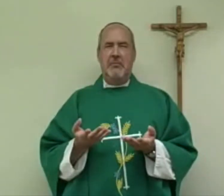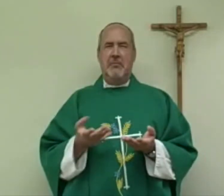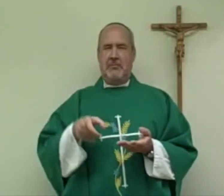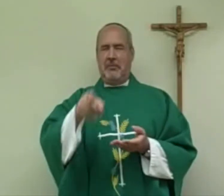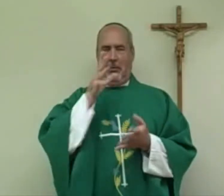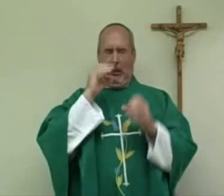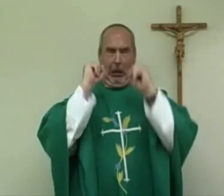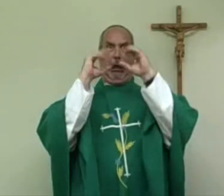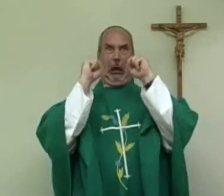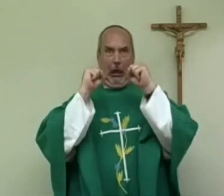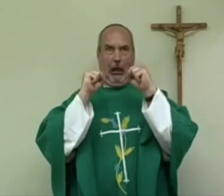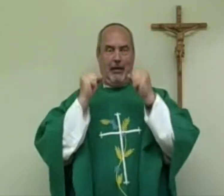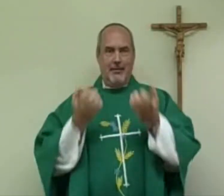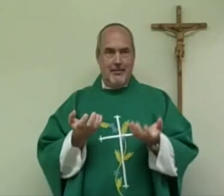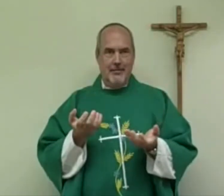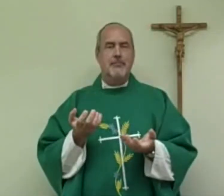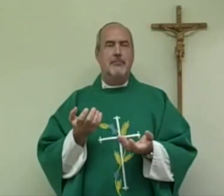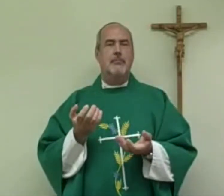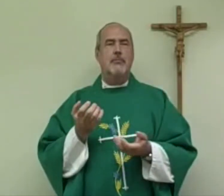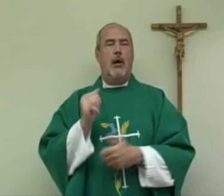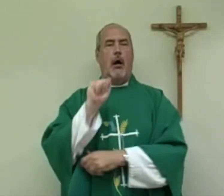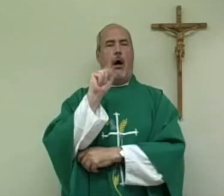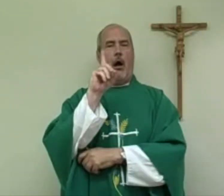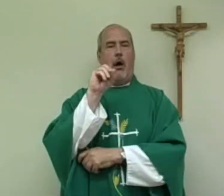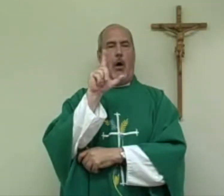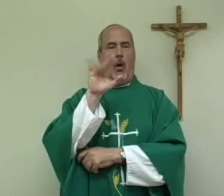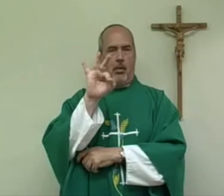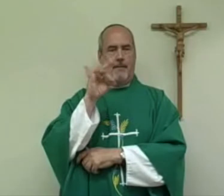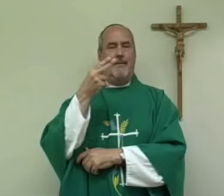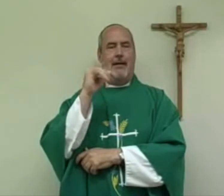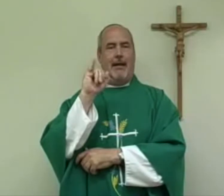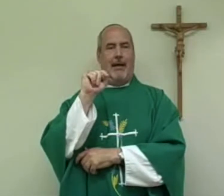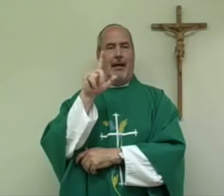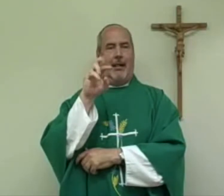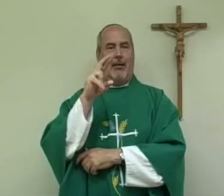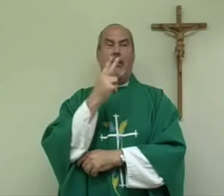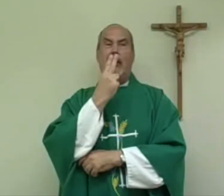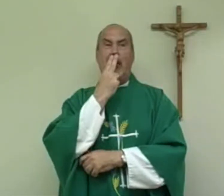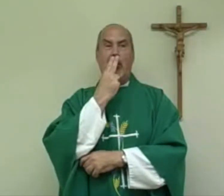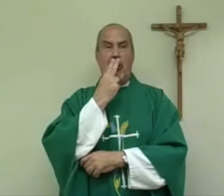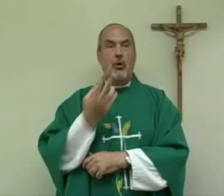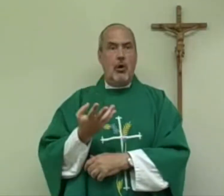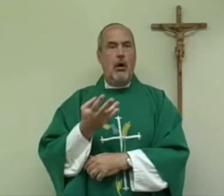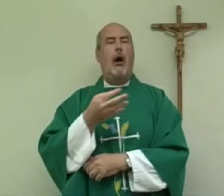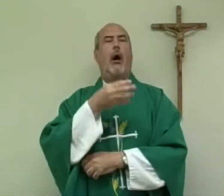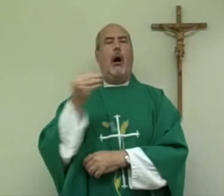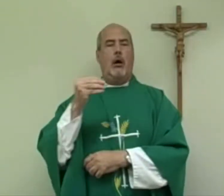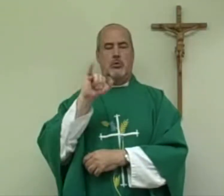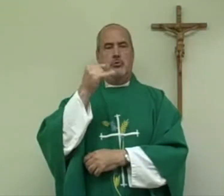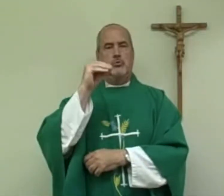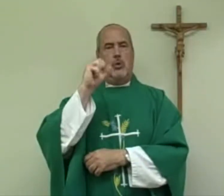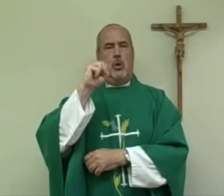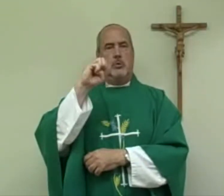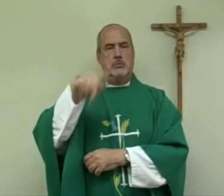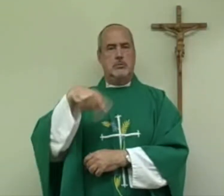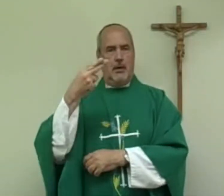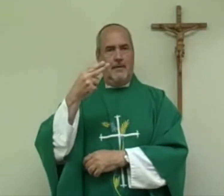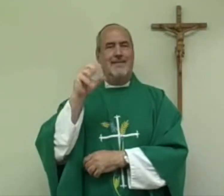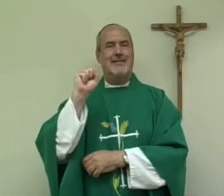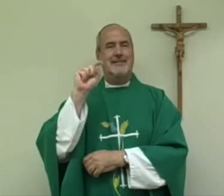two specific people that might actually shock you when I tell you who they are: Adolf Hitler and Joseph